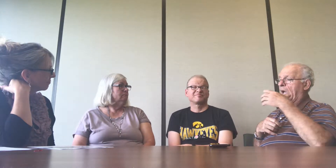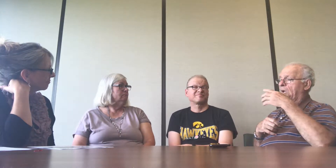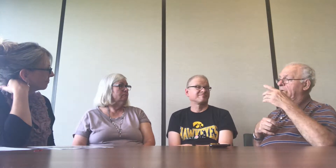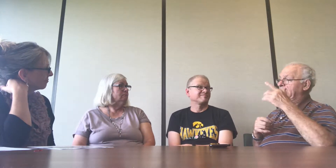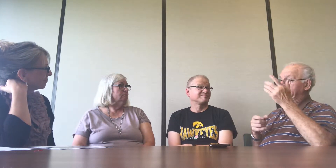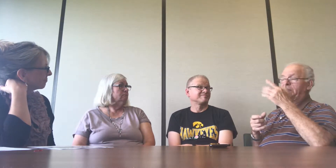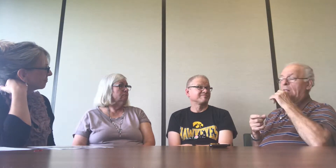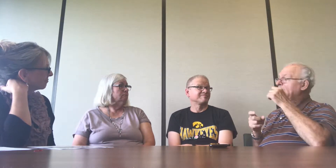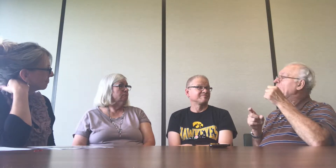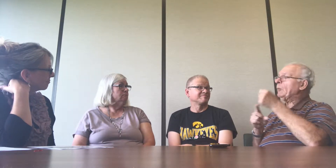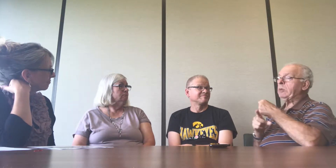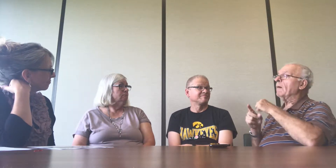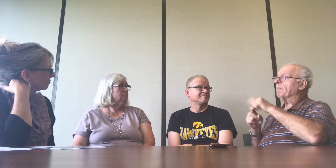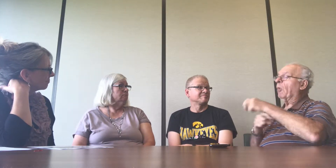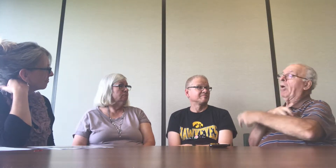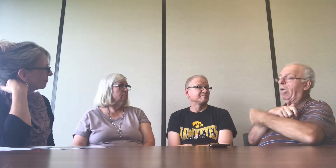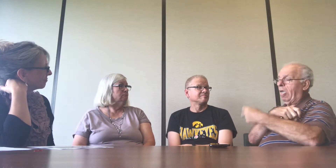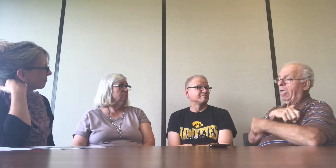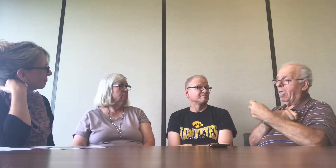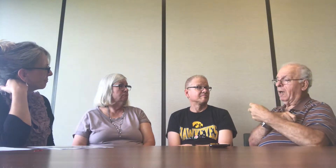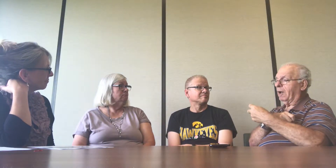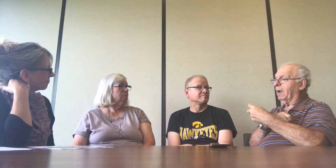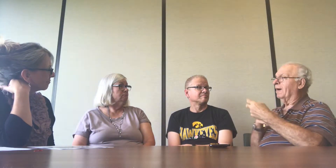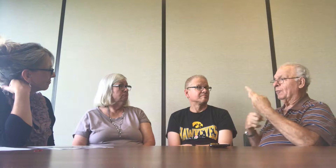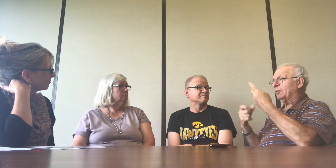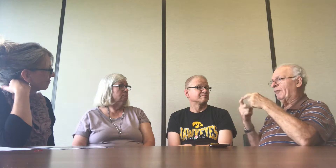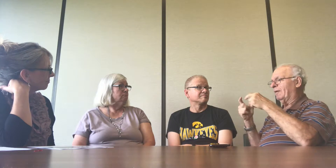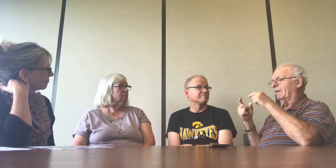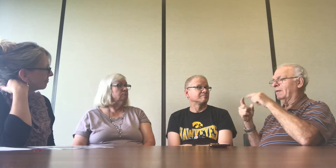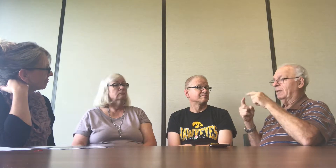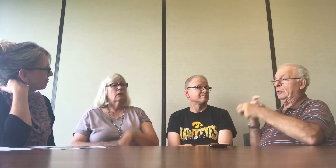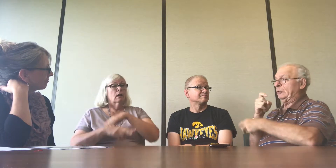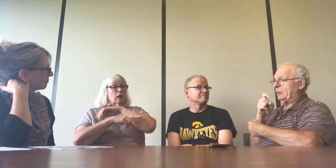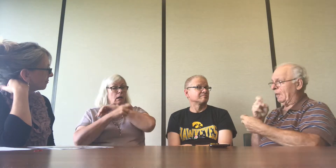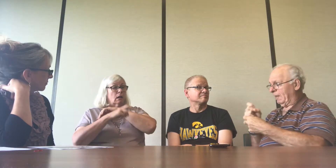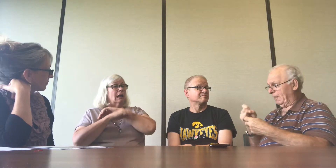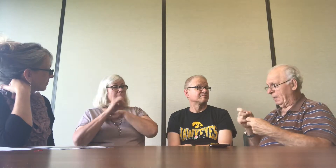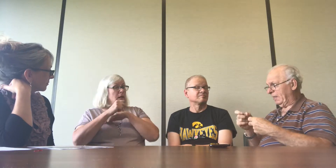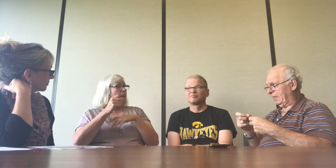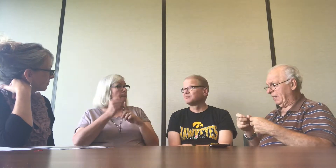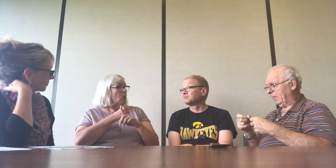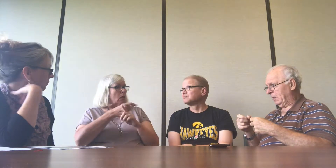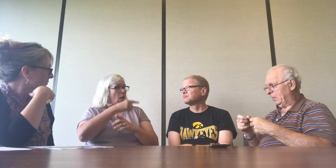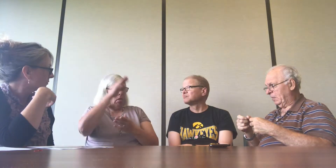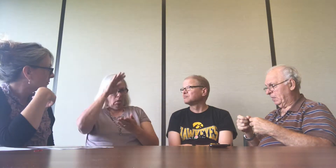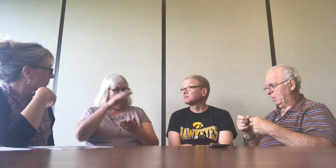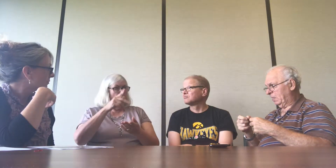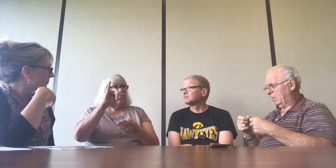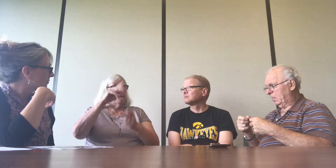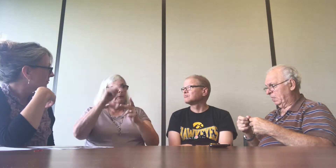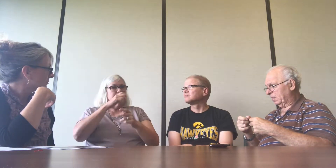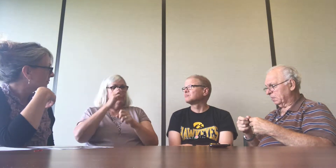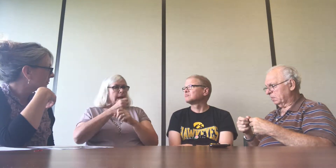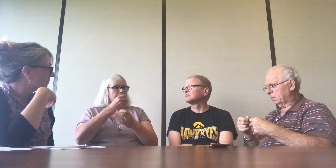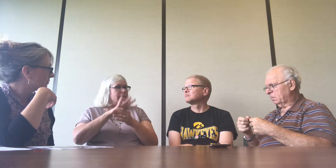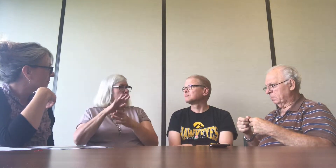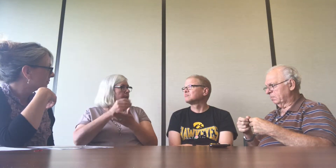Chris, stealing money isn't really abuse, that's theft, that's different. Surely, sure it can be